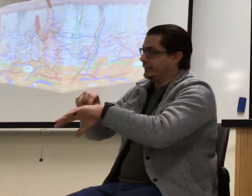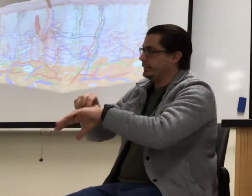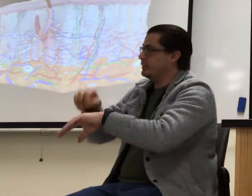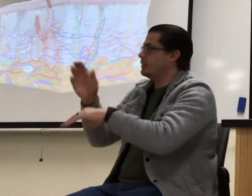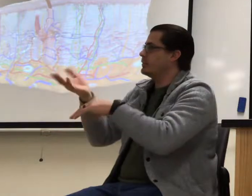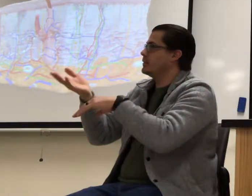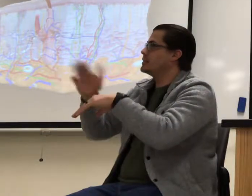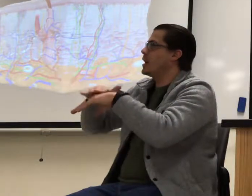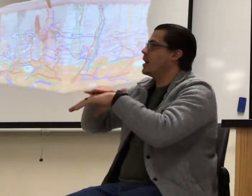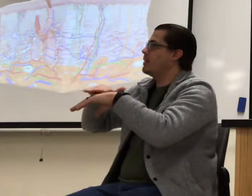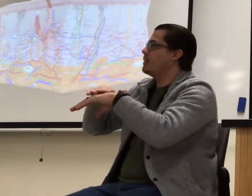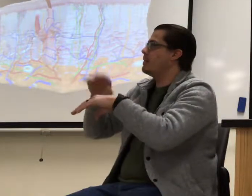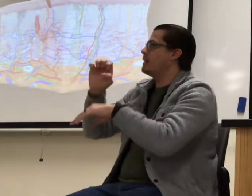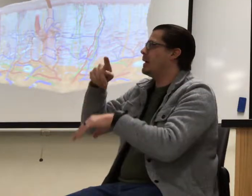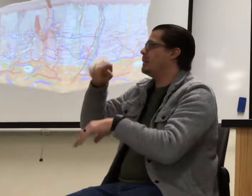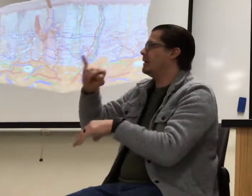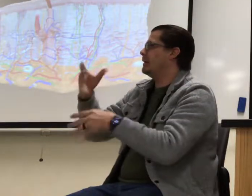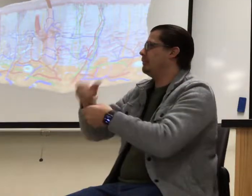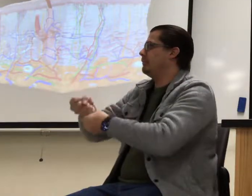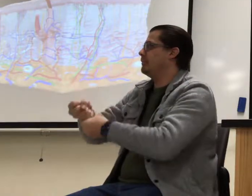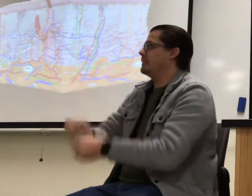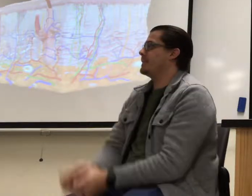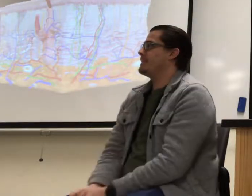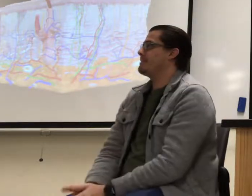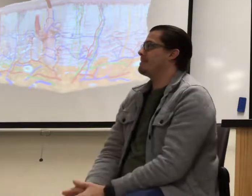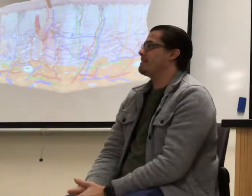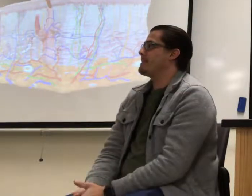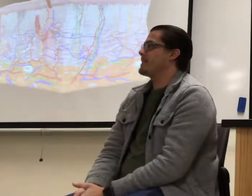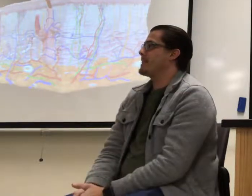Top layer. I'll put epi for short.